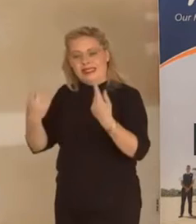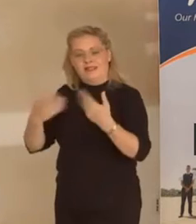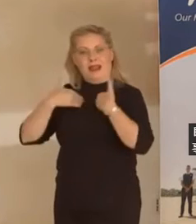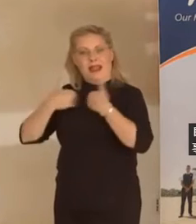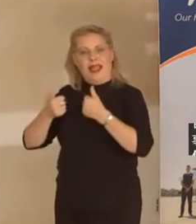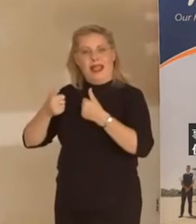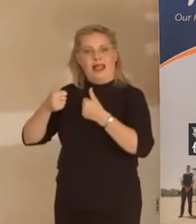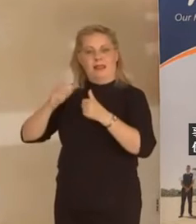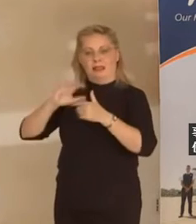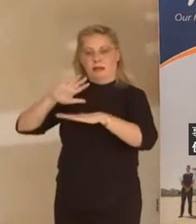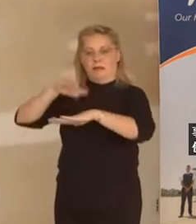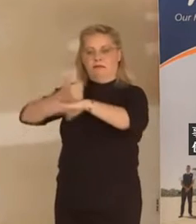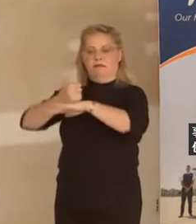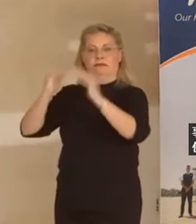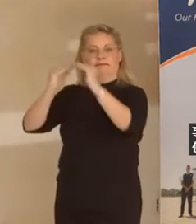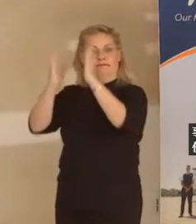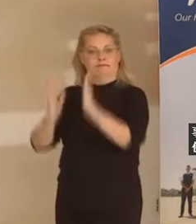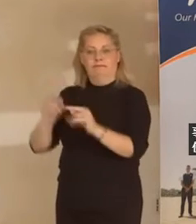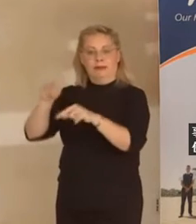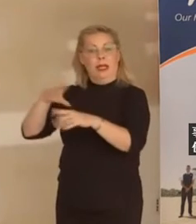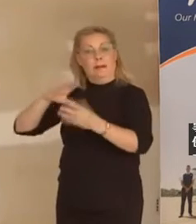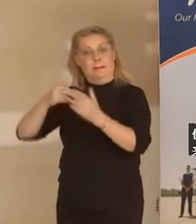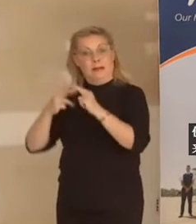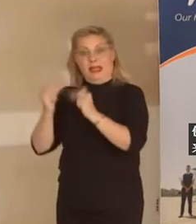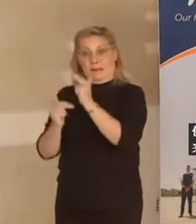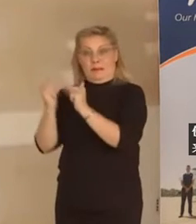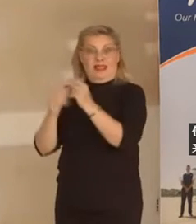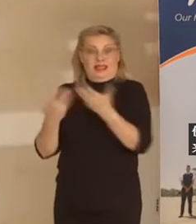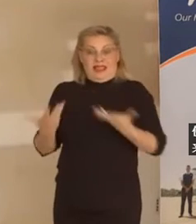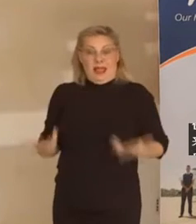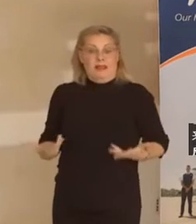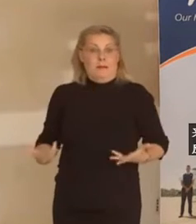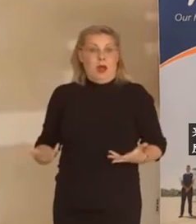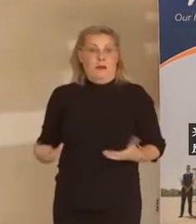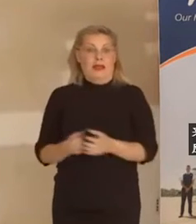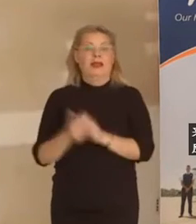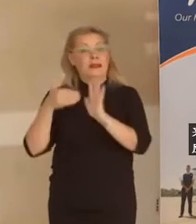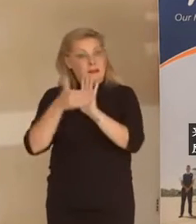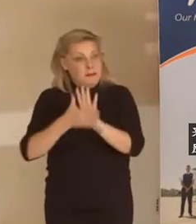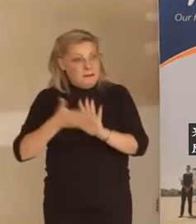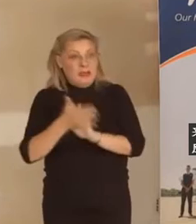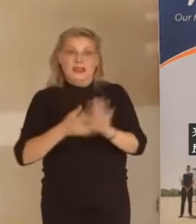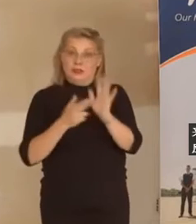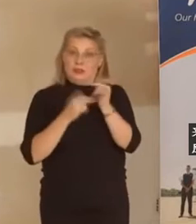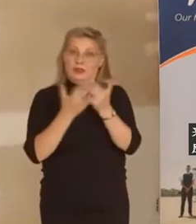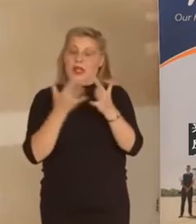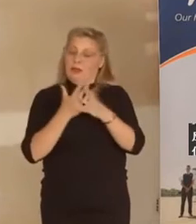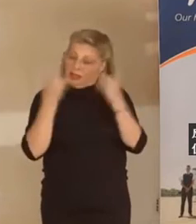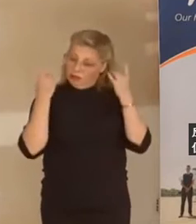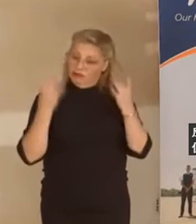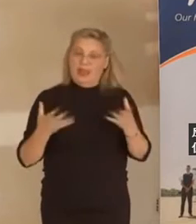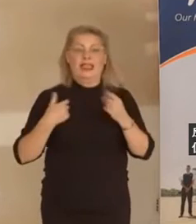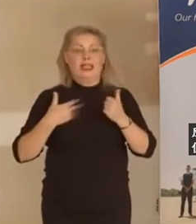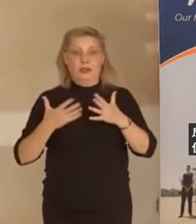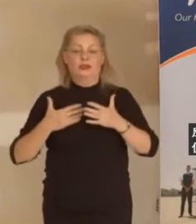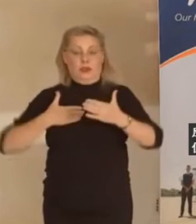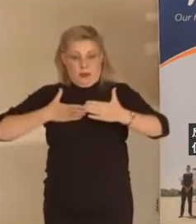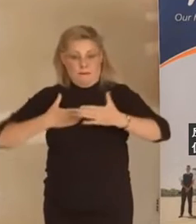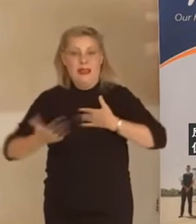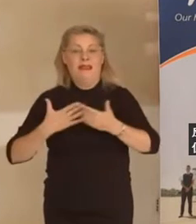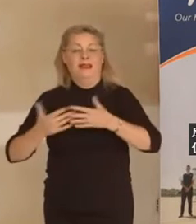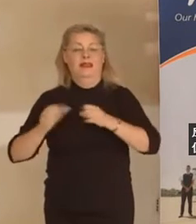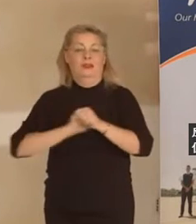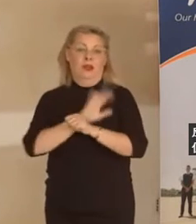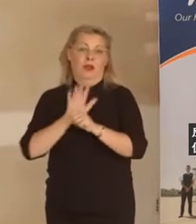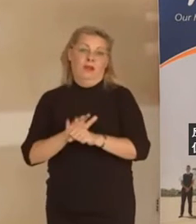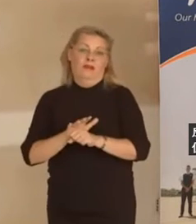Wales apart, and that puts us in an incredibly strong position to deal with the situation that's in front of us. But crucial to all